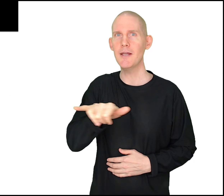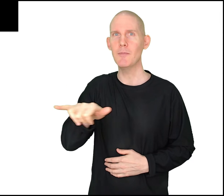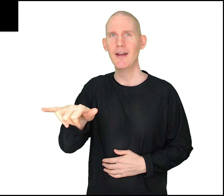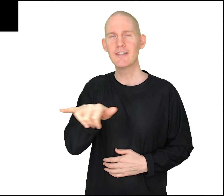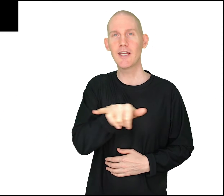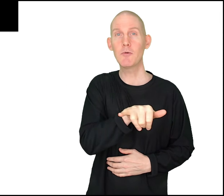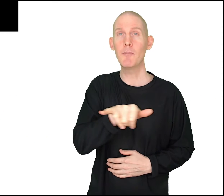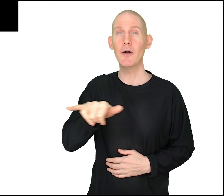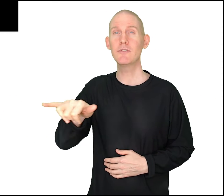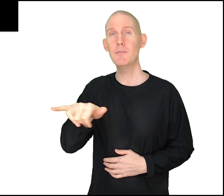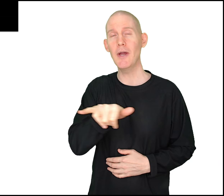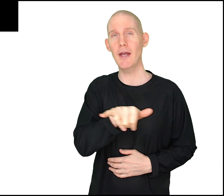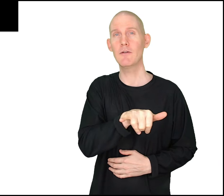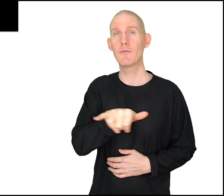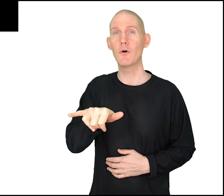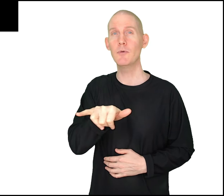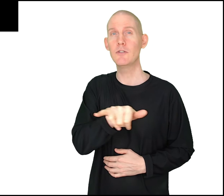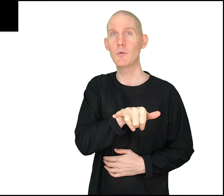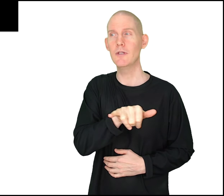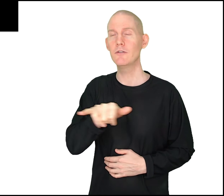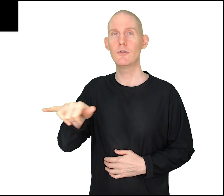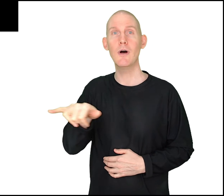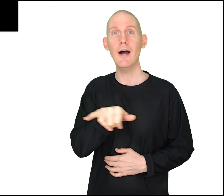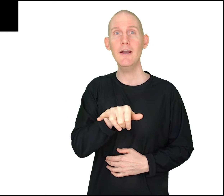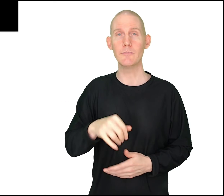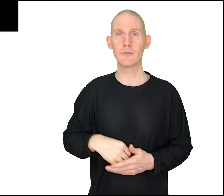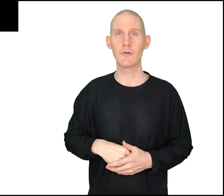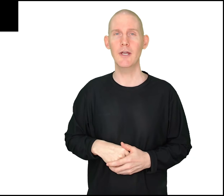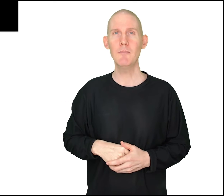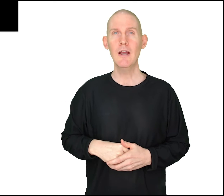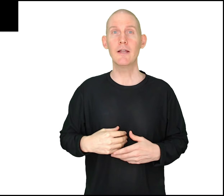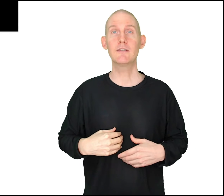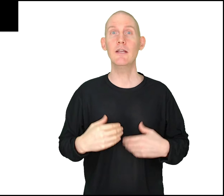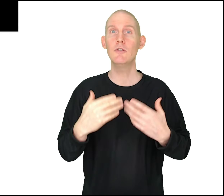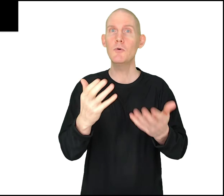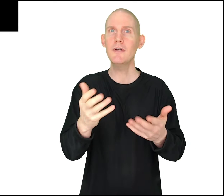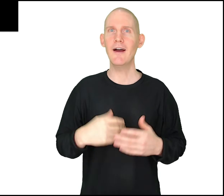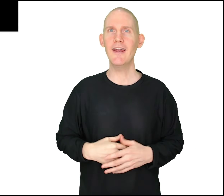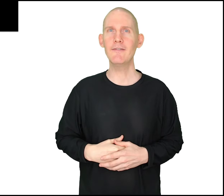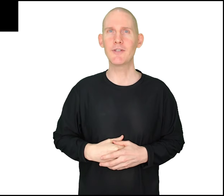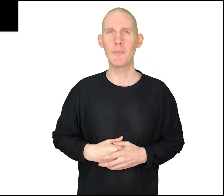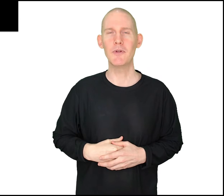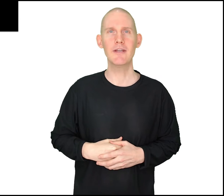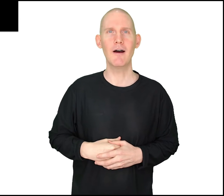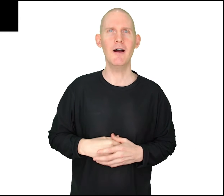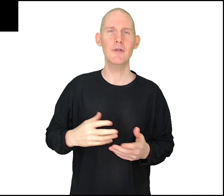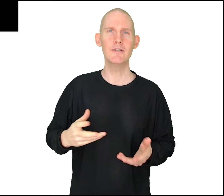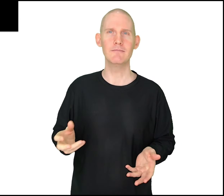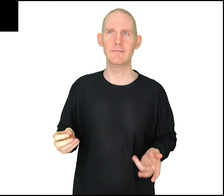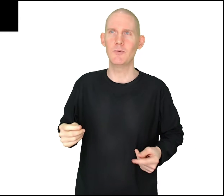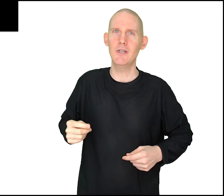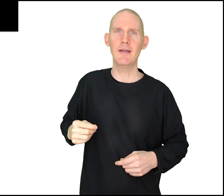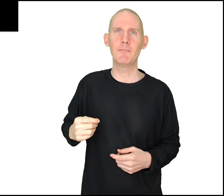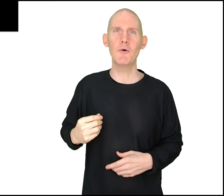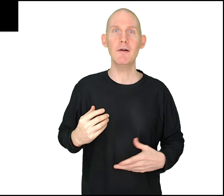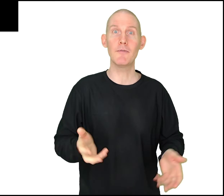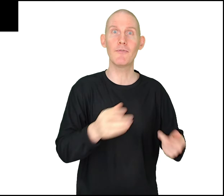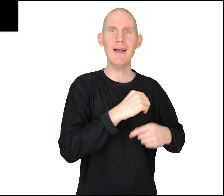It's like we're bouncing back and forth between the 2 items, okay? Let's say you and I have something in common. We both have a flat